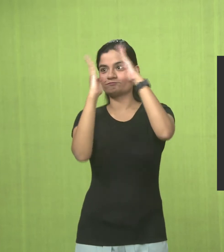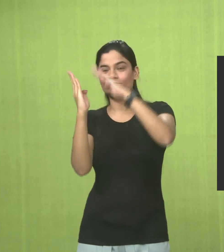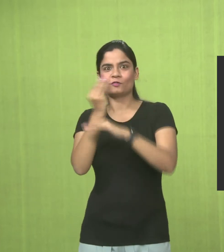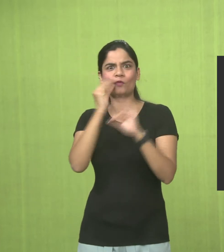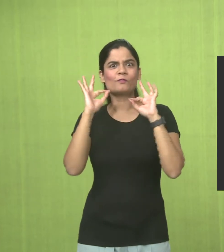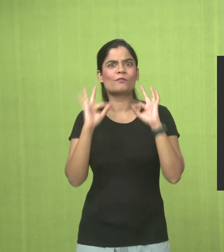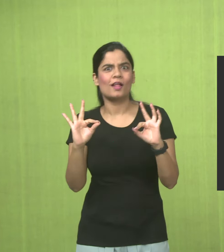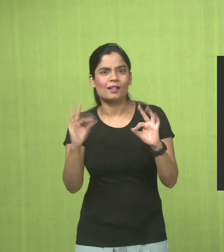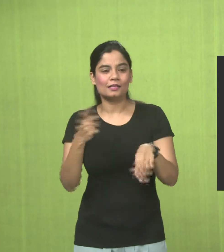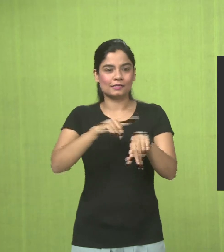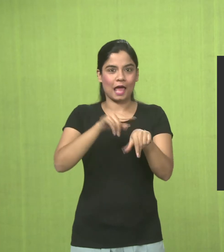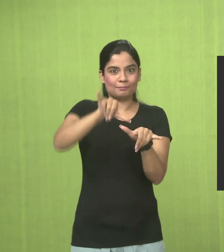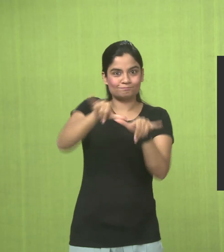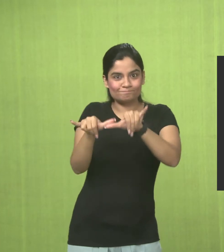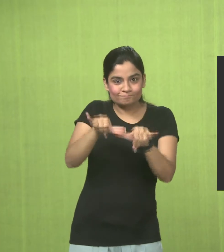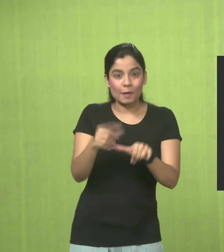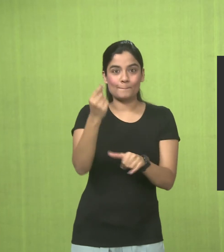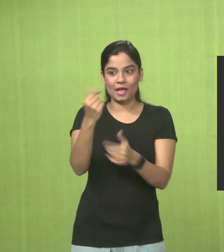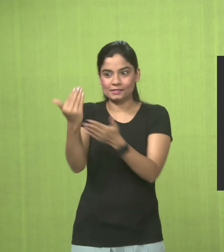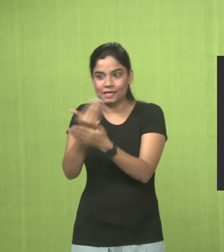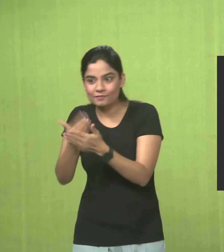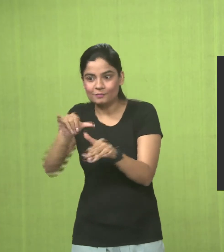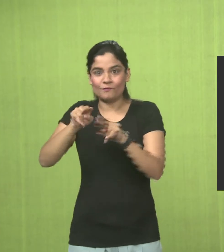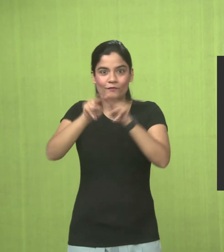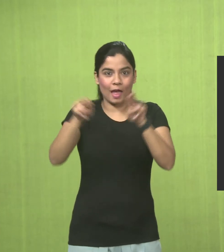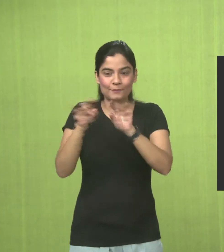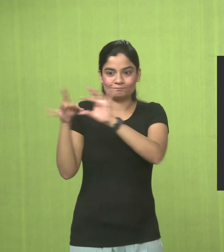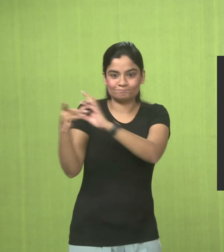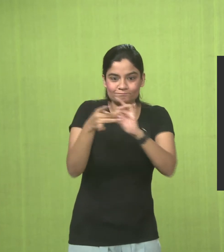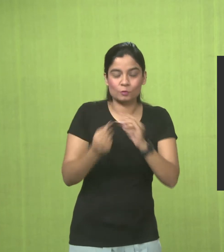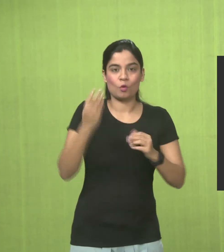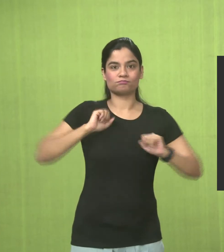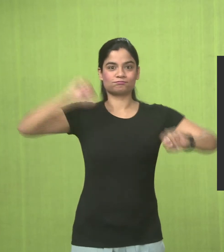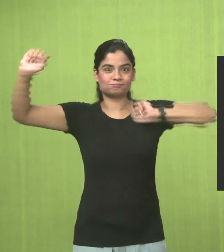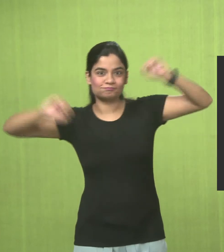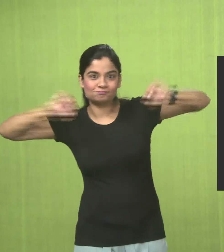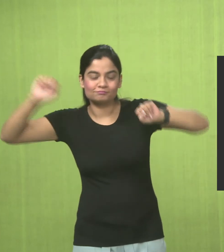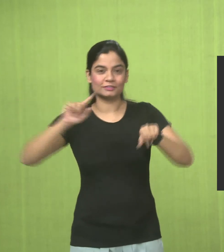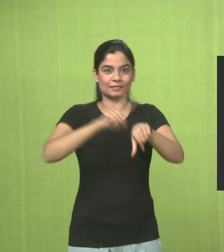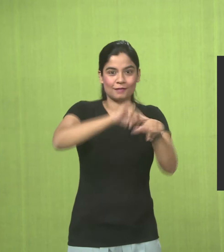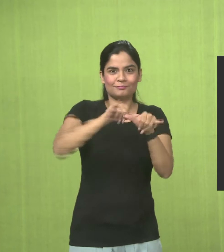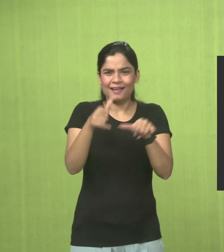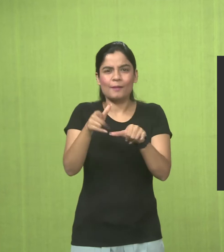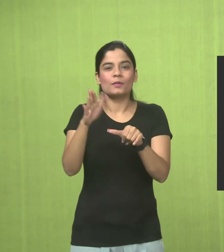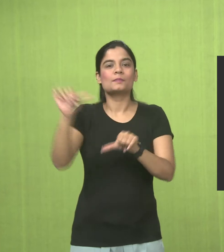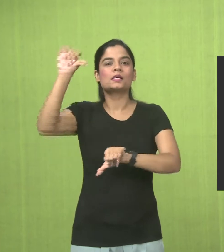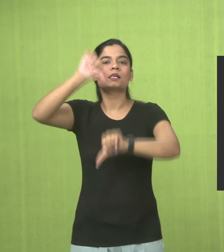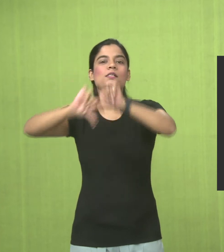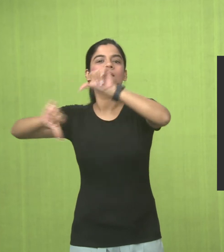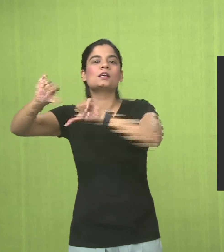on time, having 3 meals a day, and all these time adjustments, money adjustments, family life, exercising, all